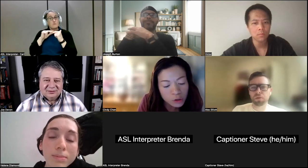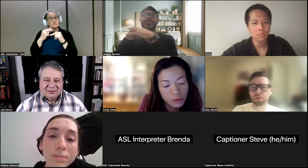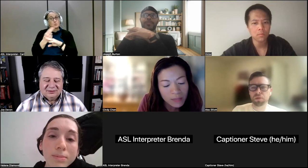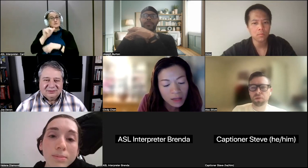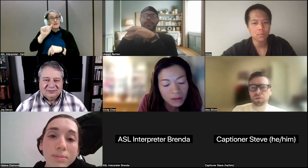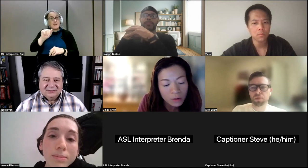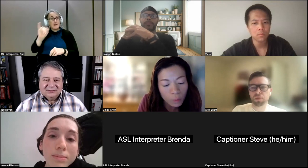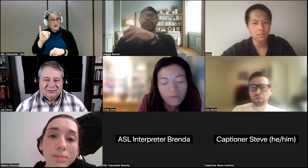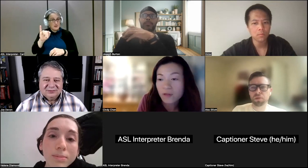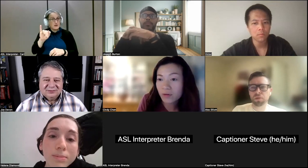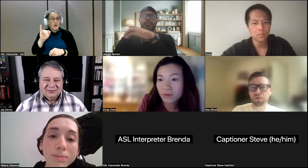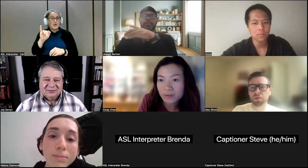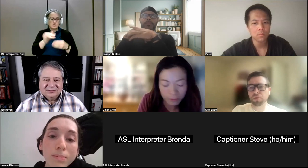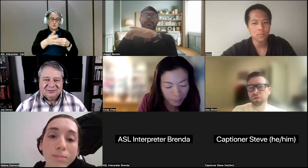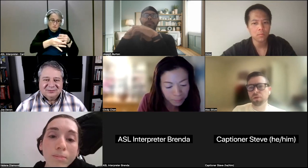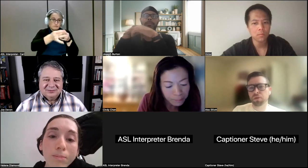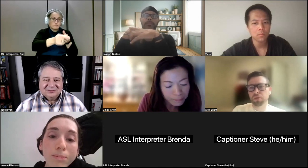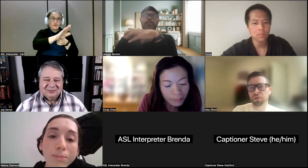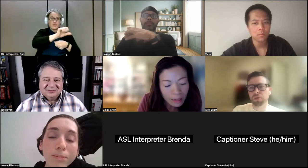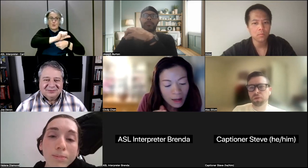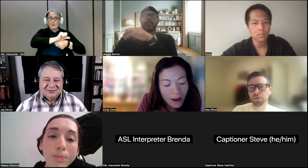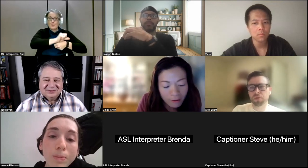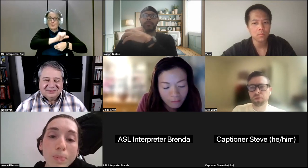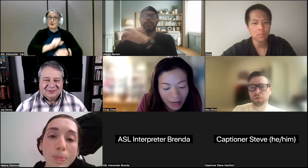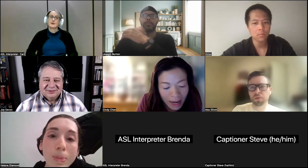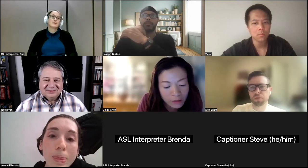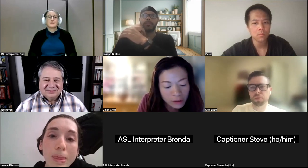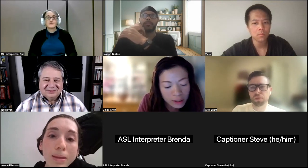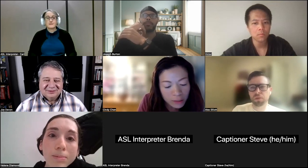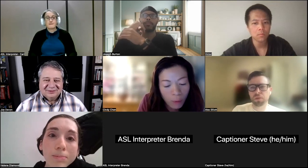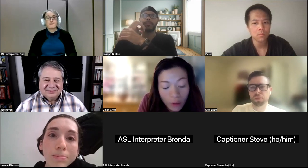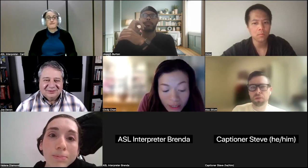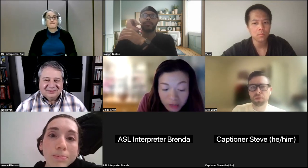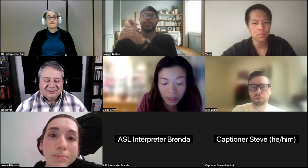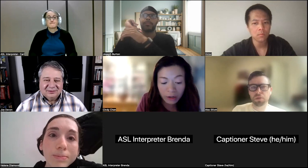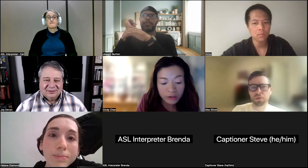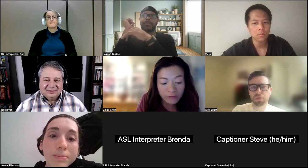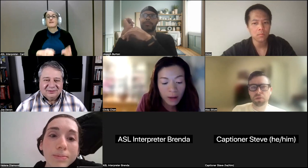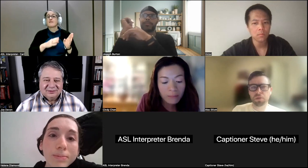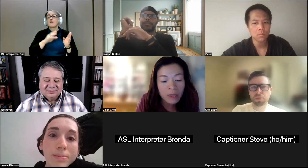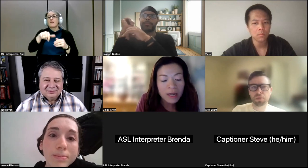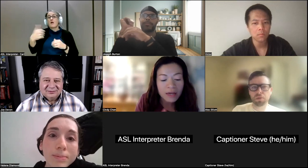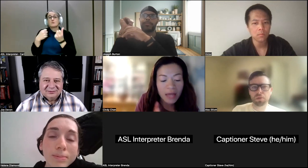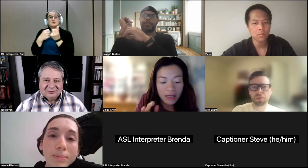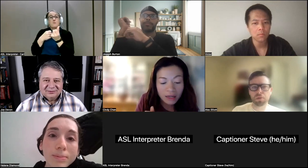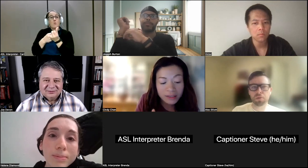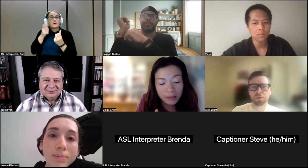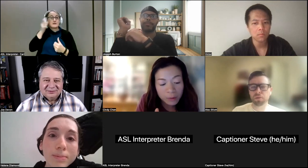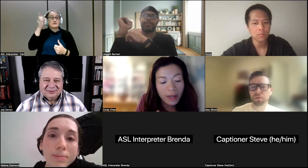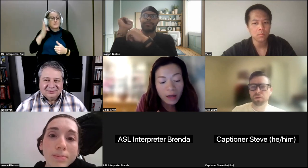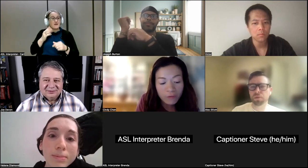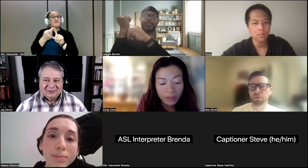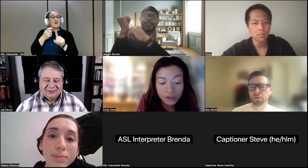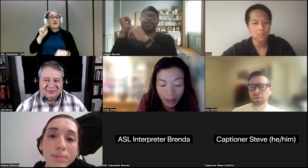to streamline their workflows. All right, and the supporting speakers from the